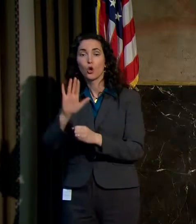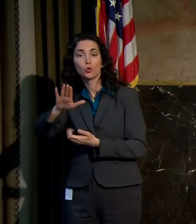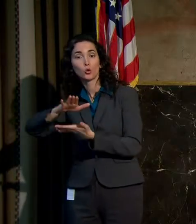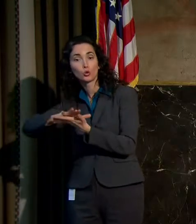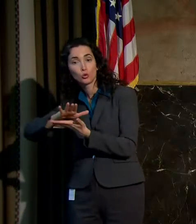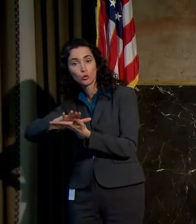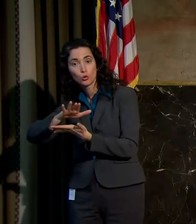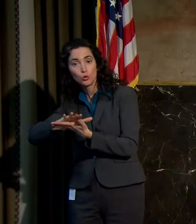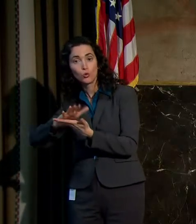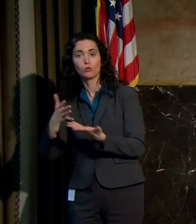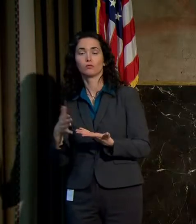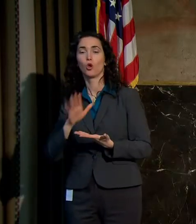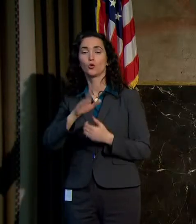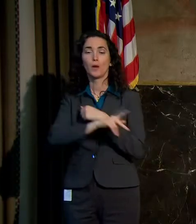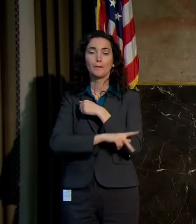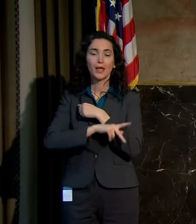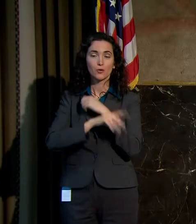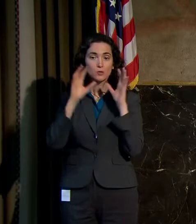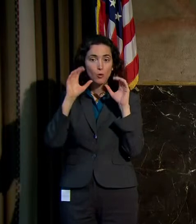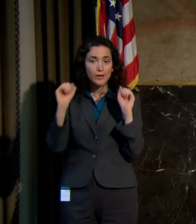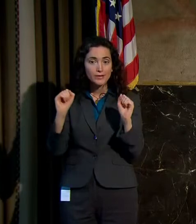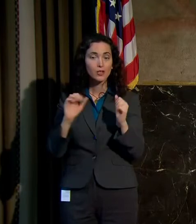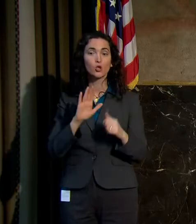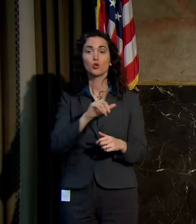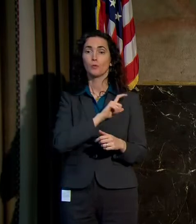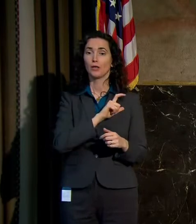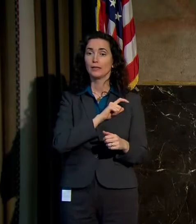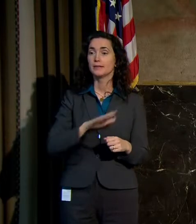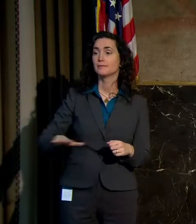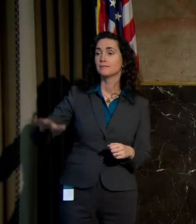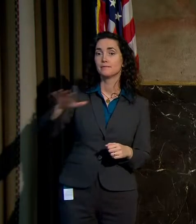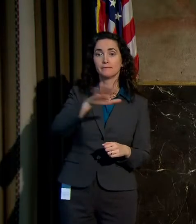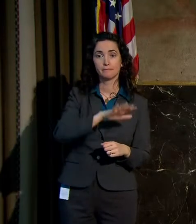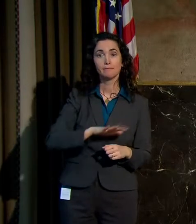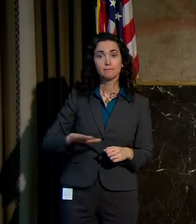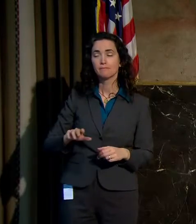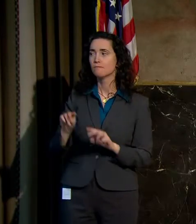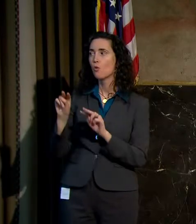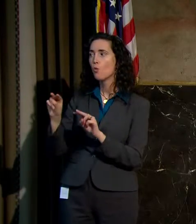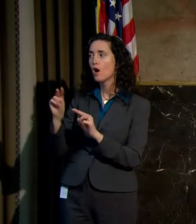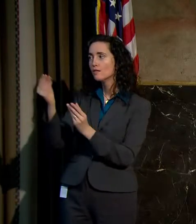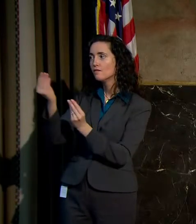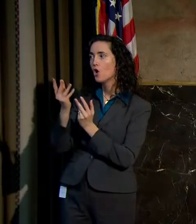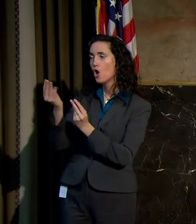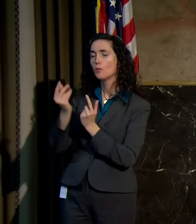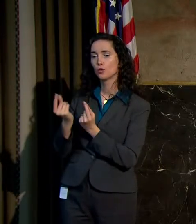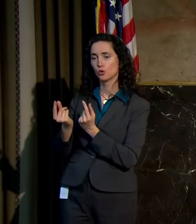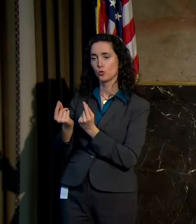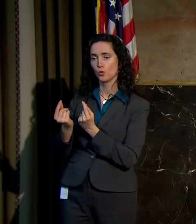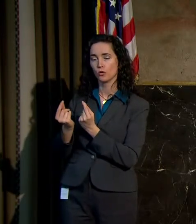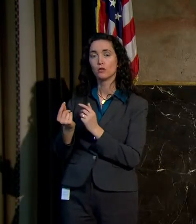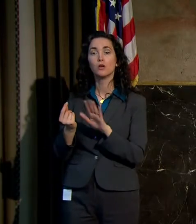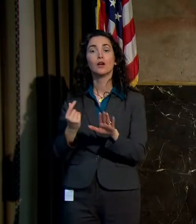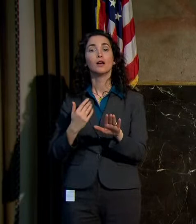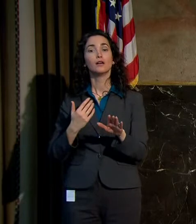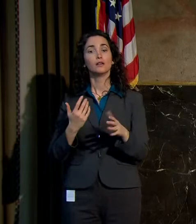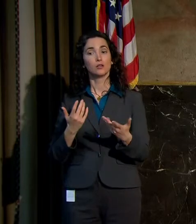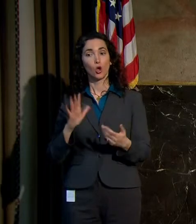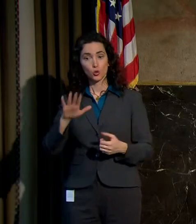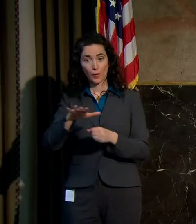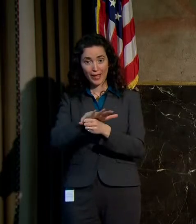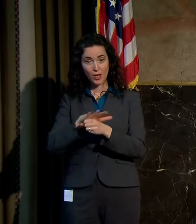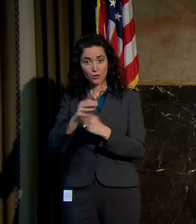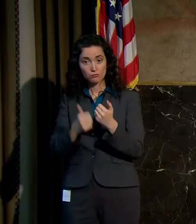from your parish president, police jury, and so forth. And obviously, we always encourage you to follow the directions of your